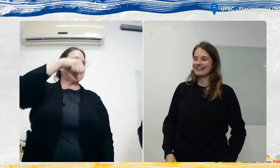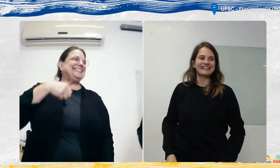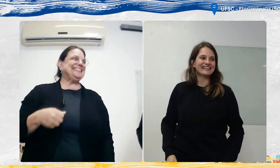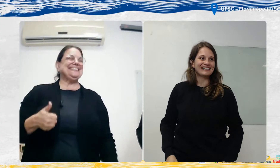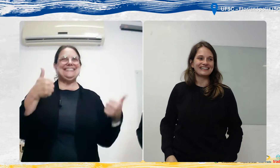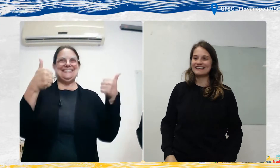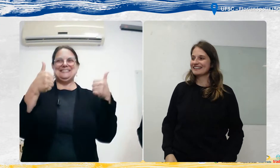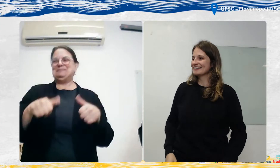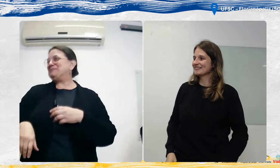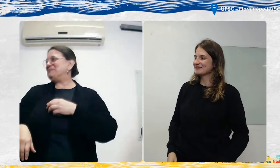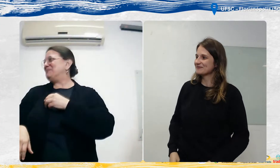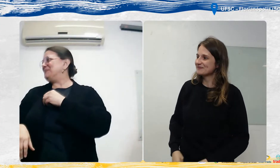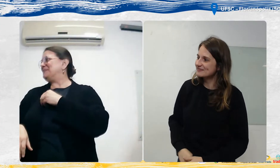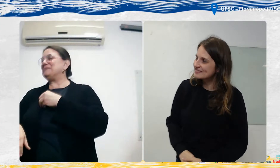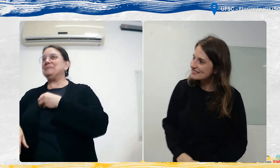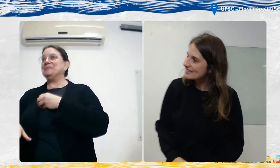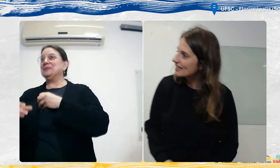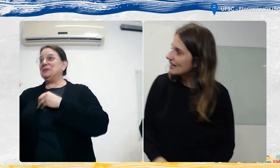Yes.